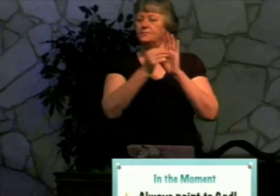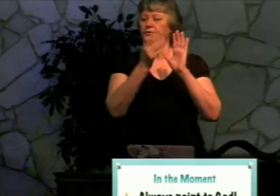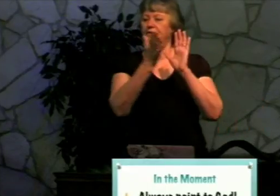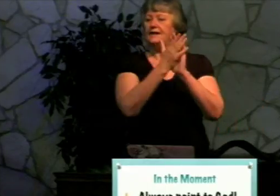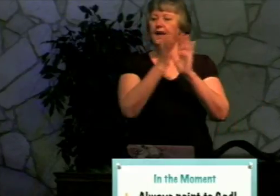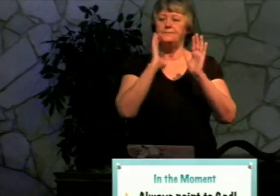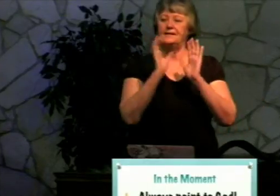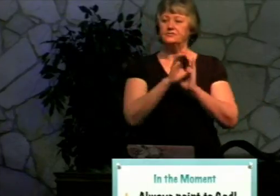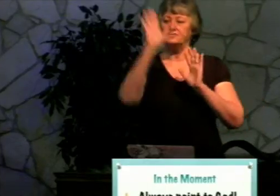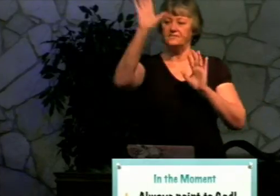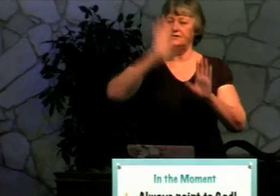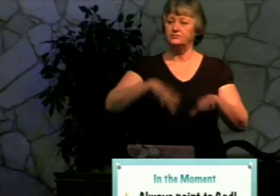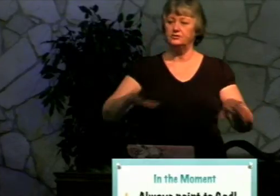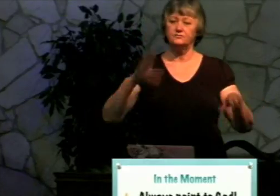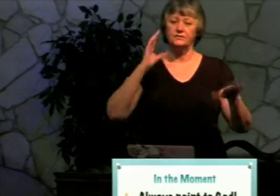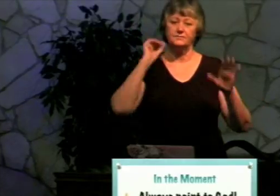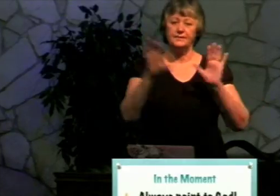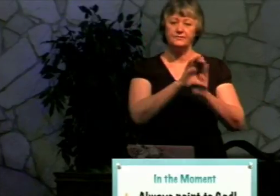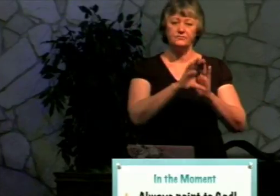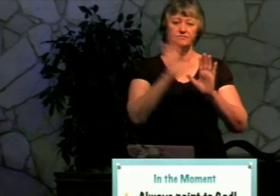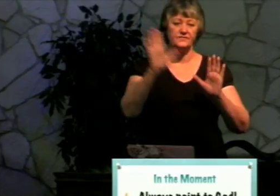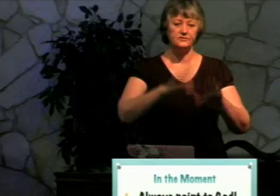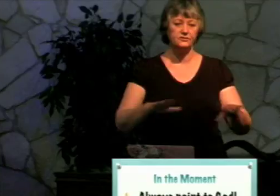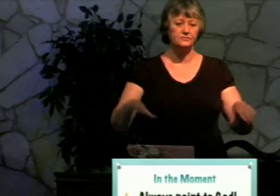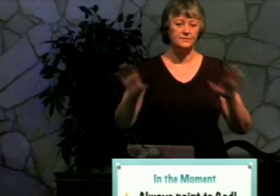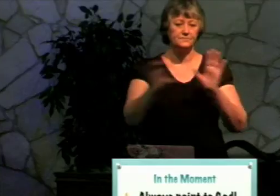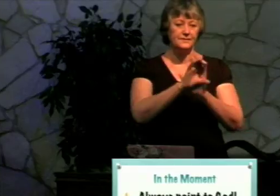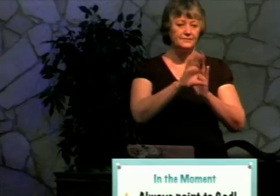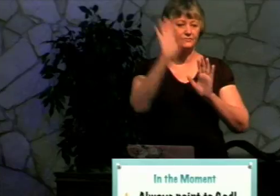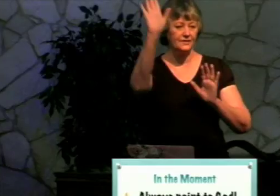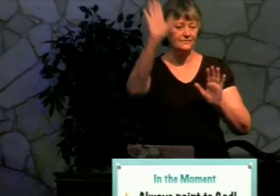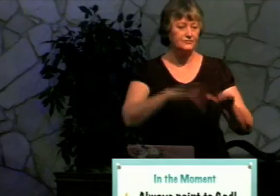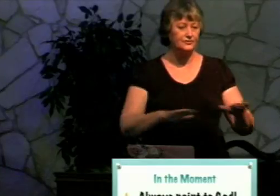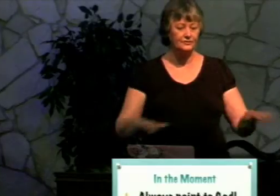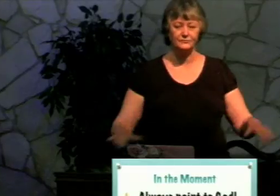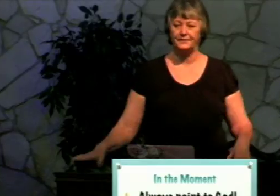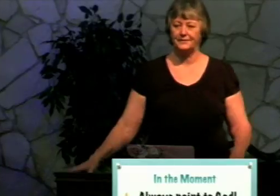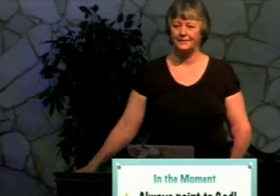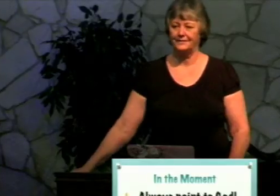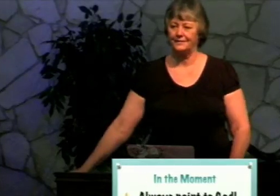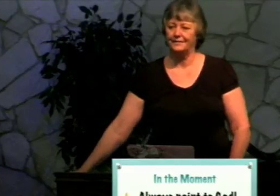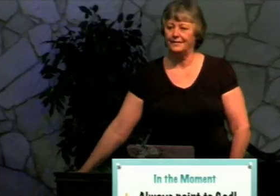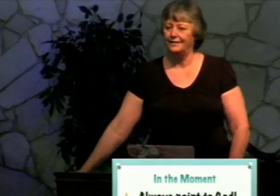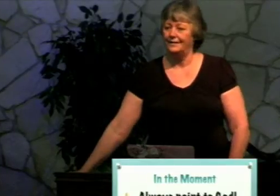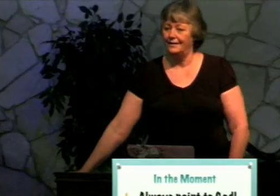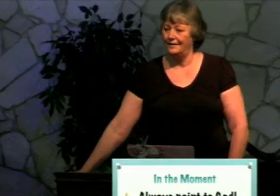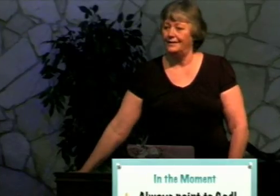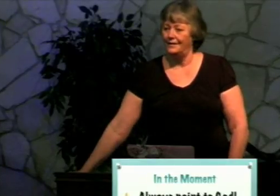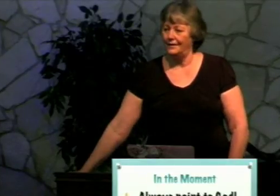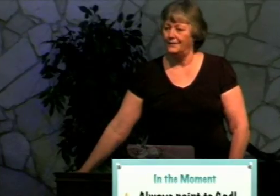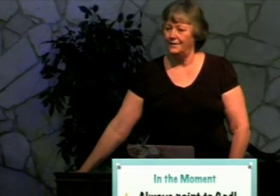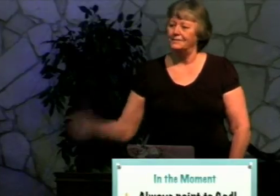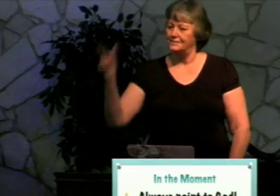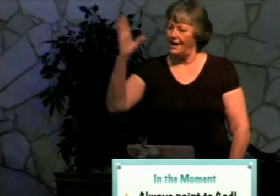are putting up pictures of their children, pictures of their children, pictures of their children. You know,